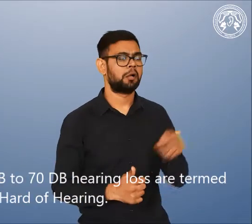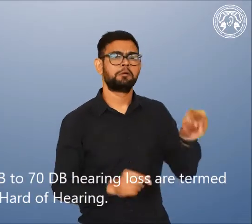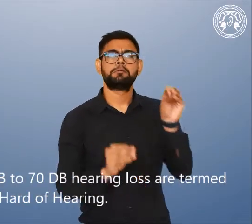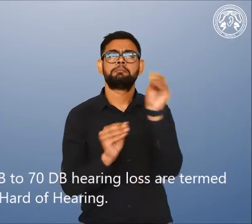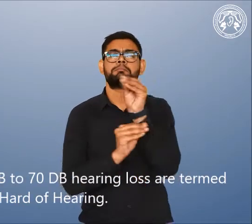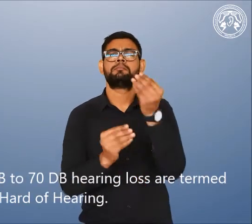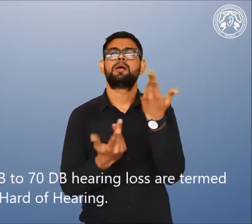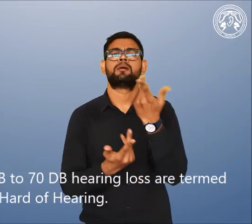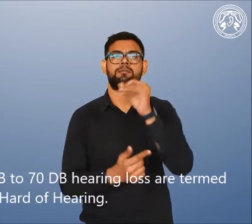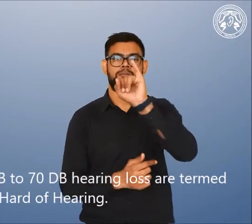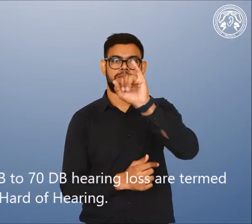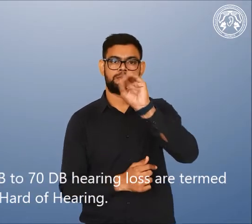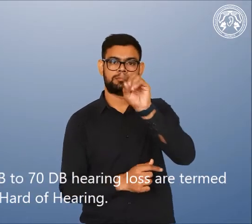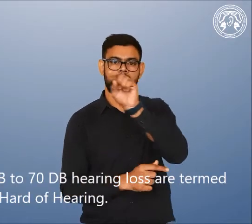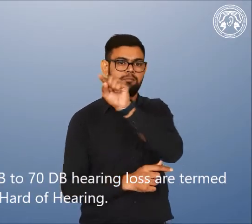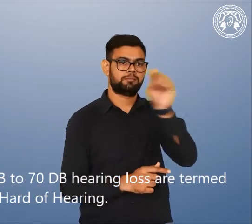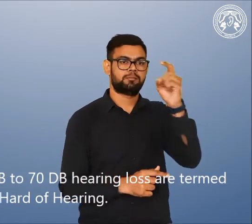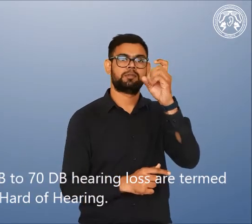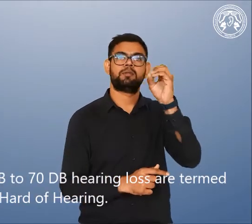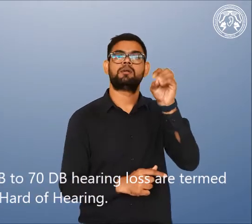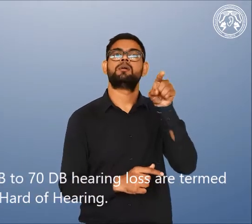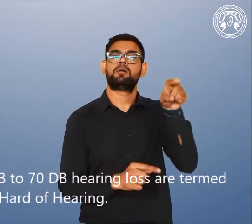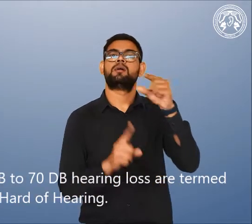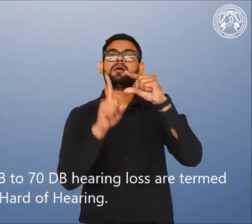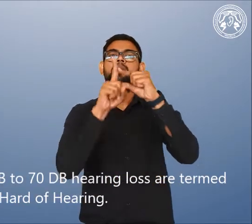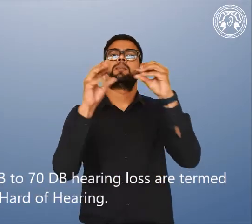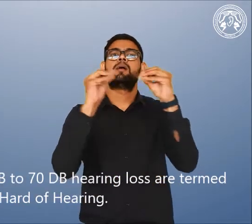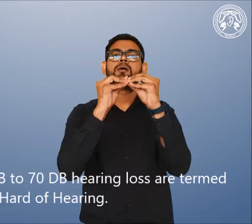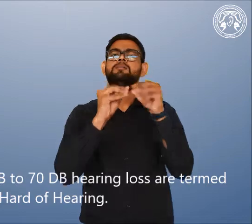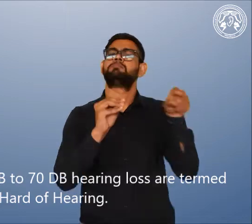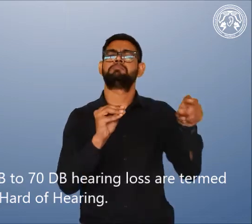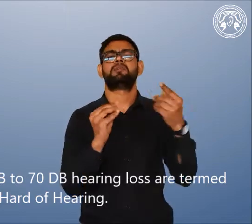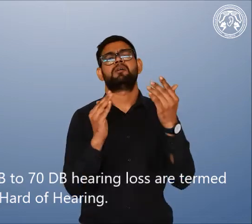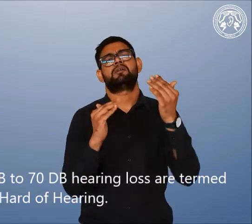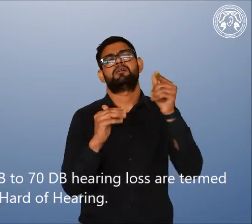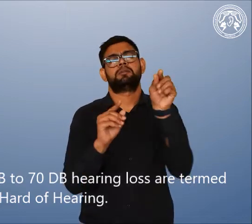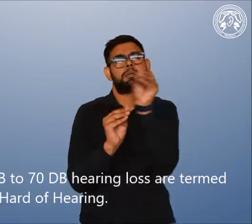Persons with 60 dB to 70 dB hearing loss are termed hard of hearing.